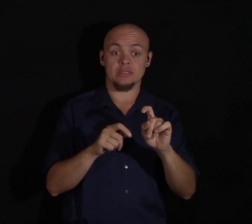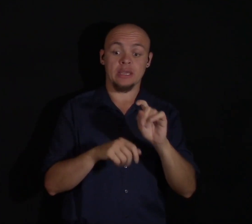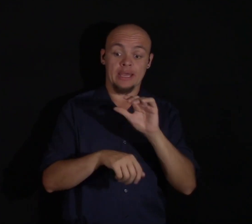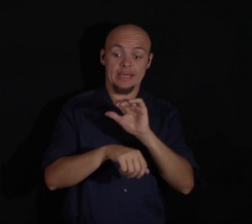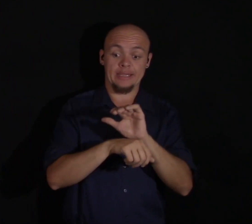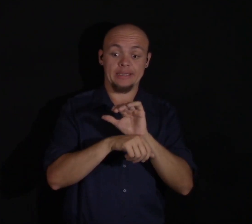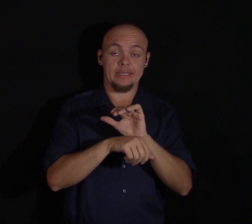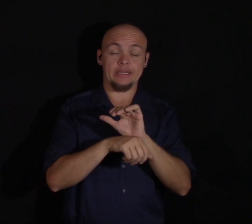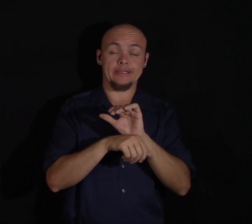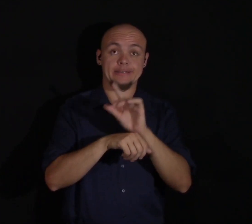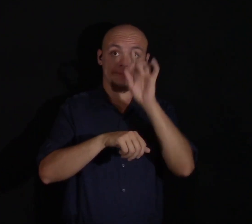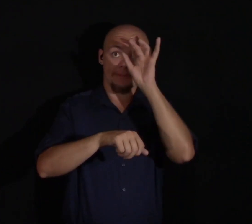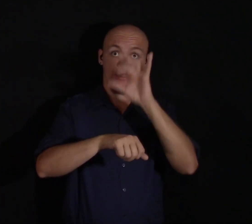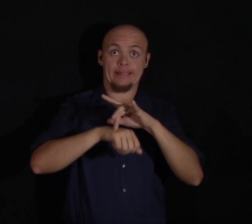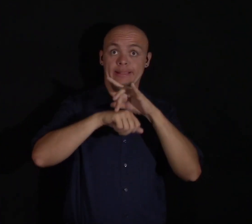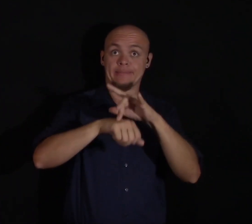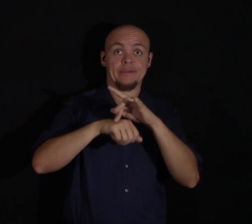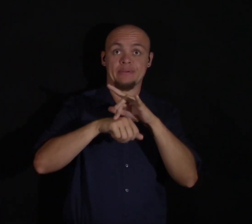night.